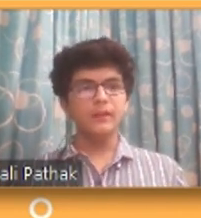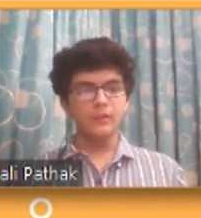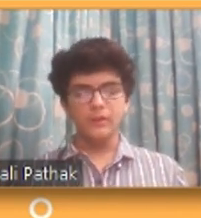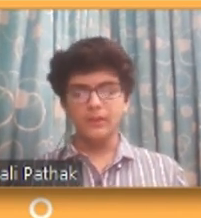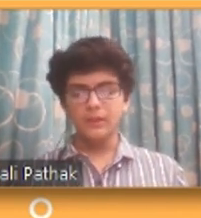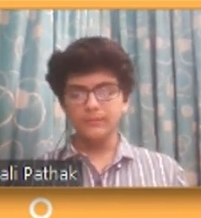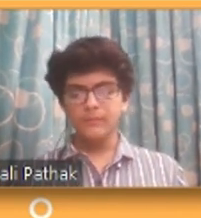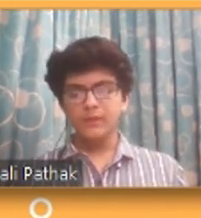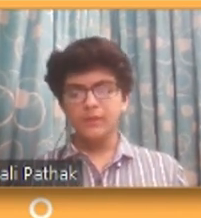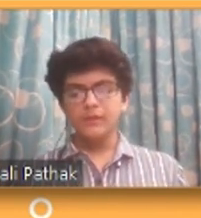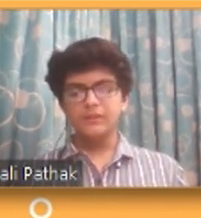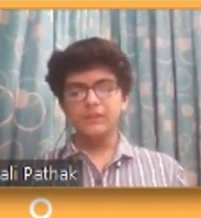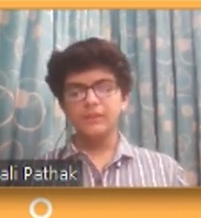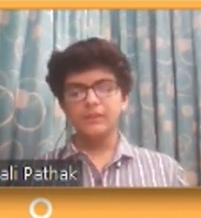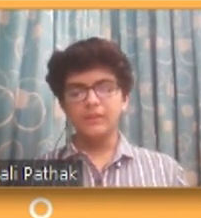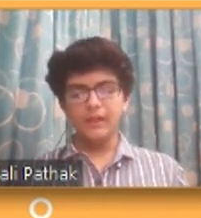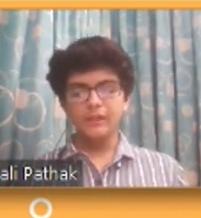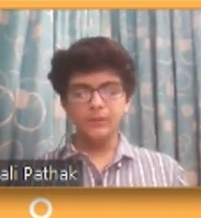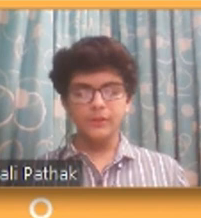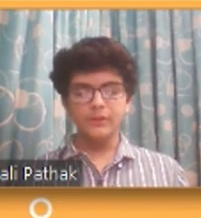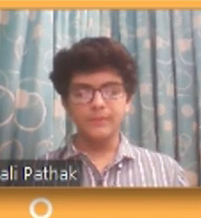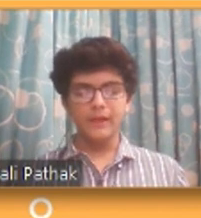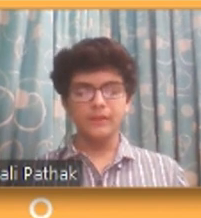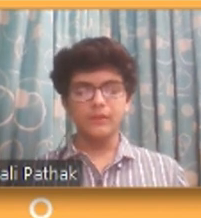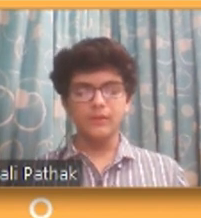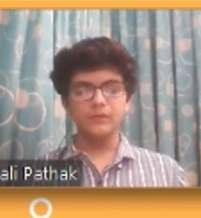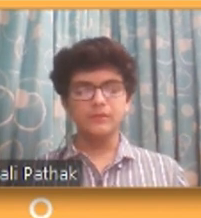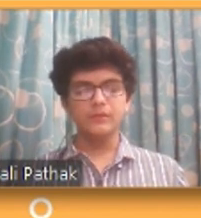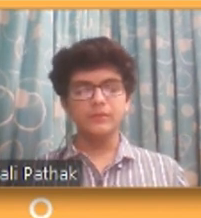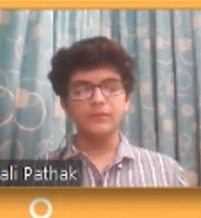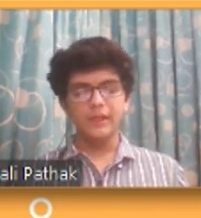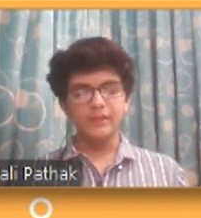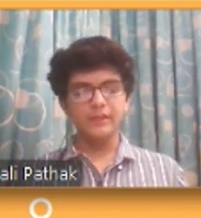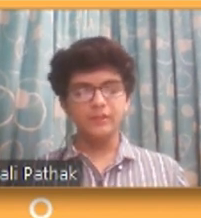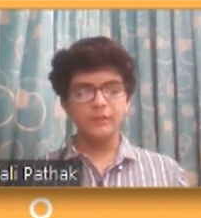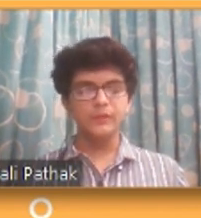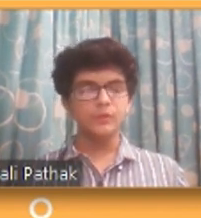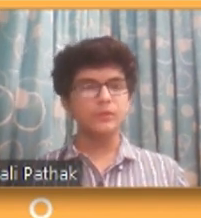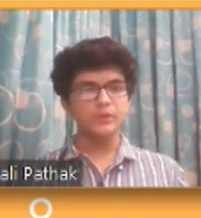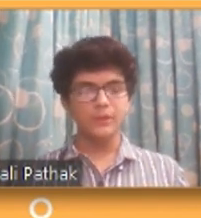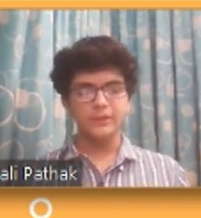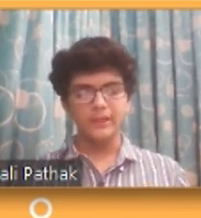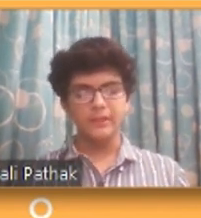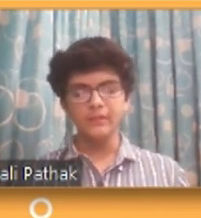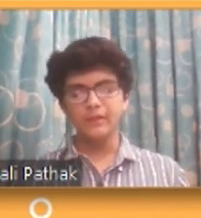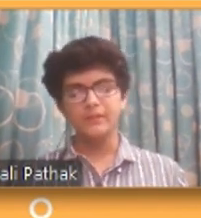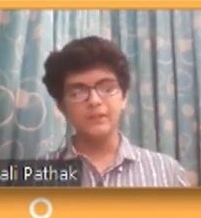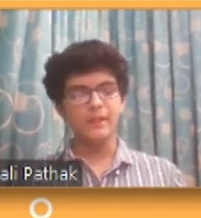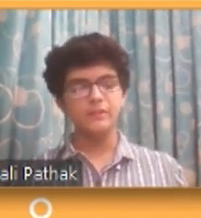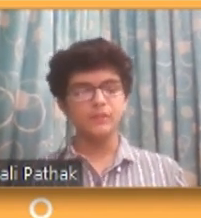Gorilla. She died two years back on 19th of June 2018 at the age of